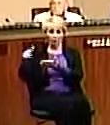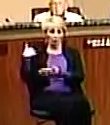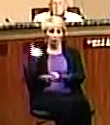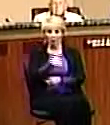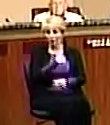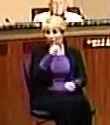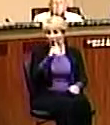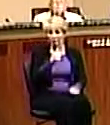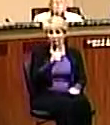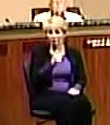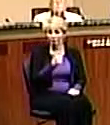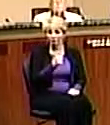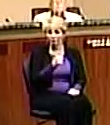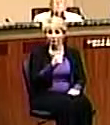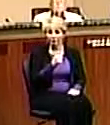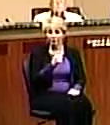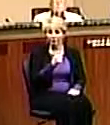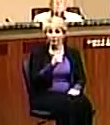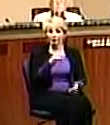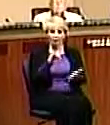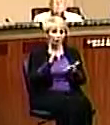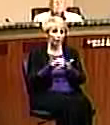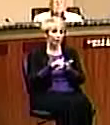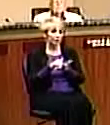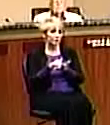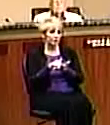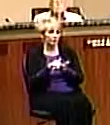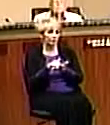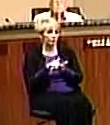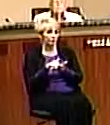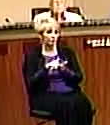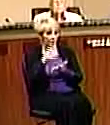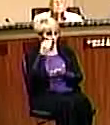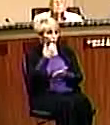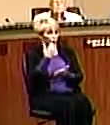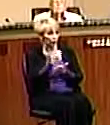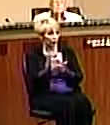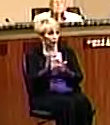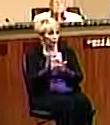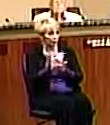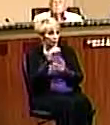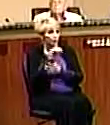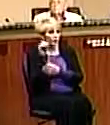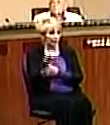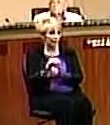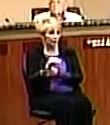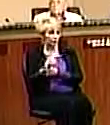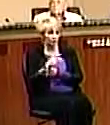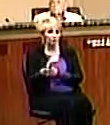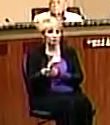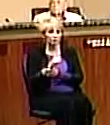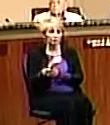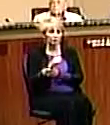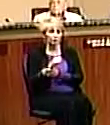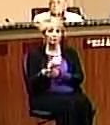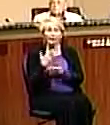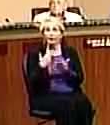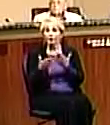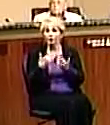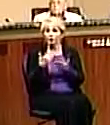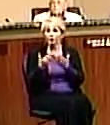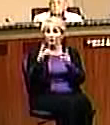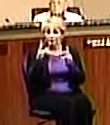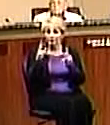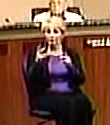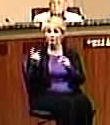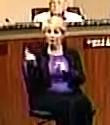out. I mean, that's a pretty darn good percentage. Mm-hmm. But anyway, come